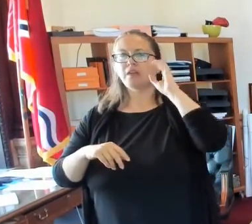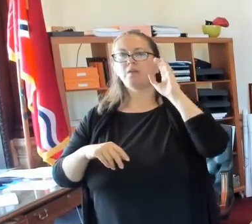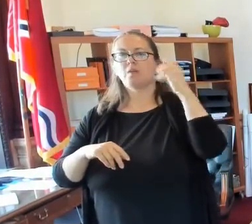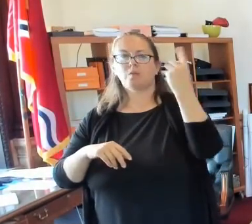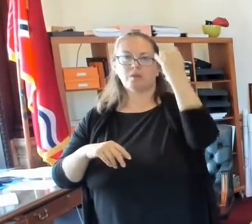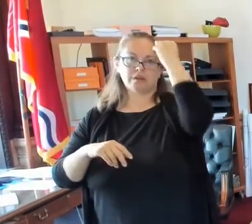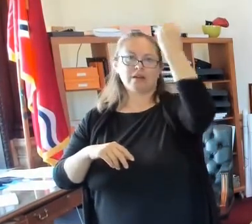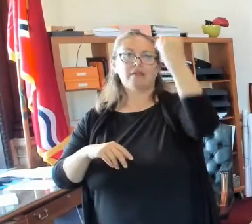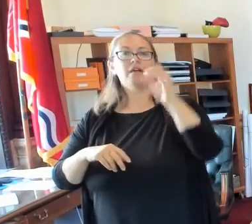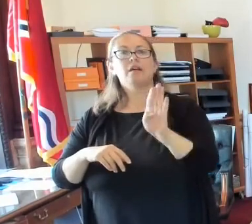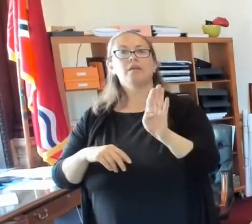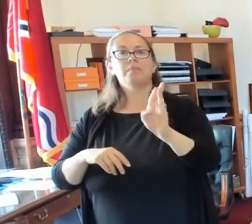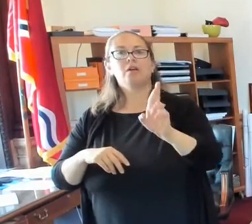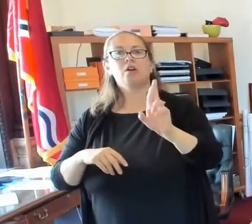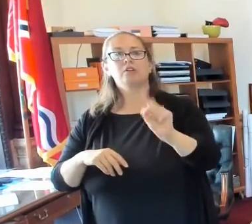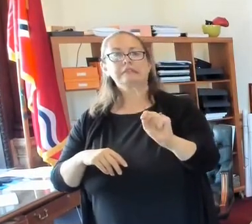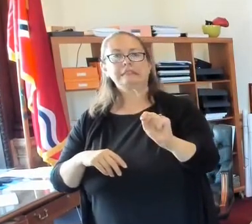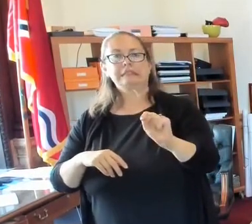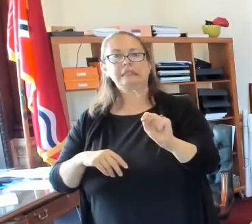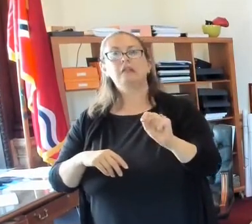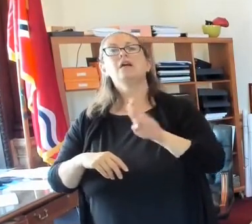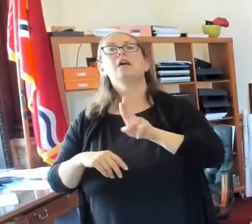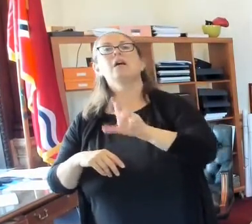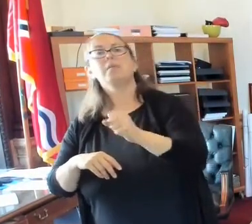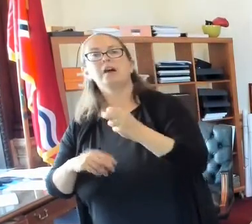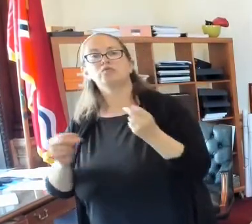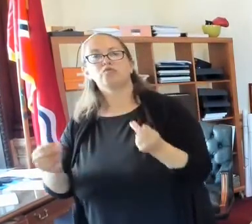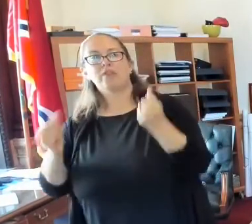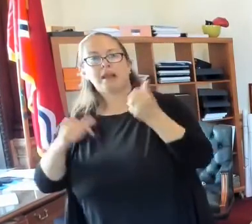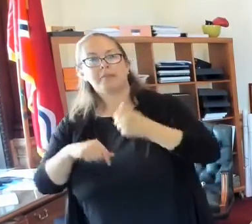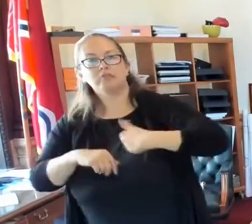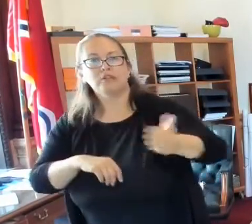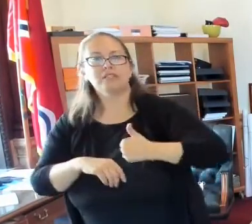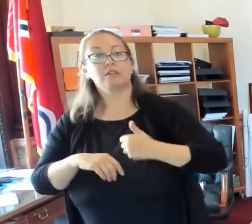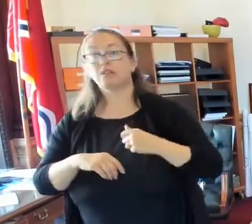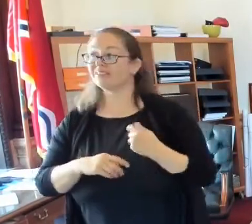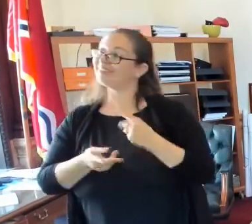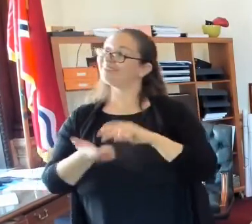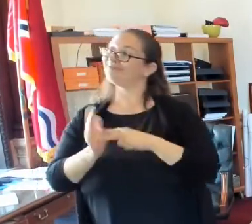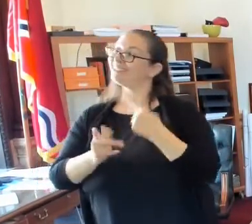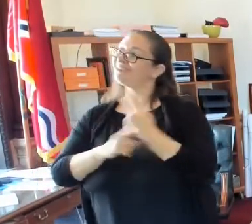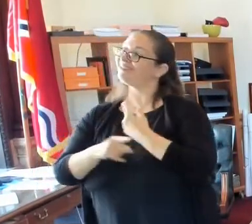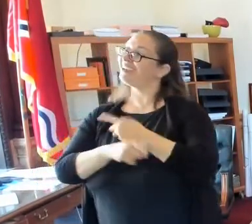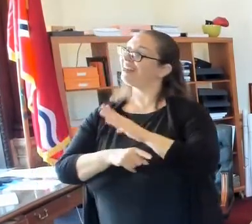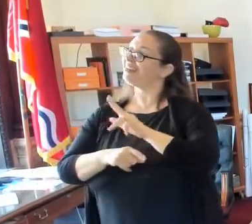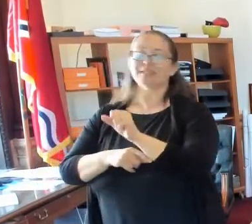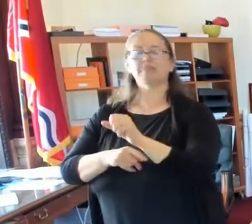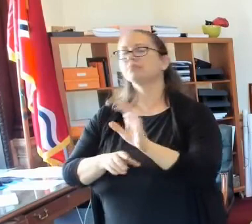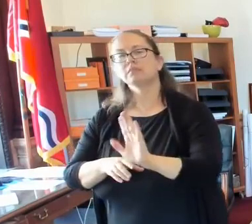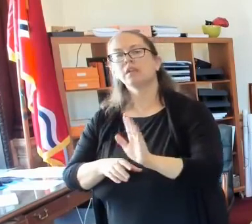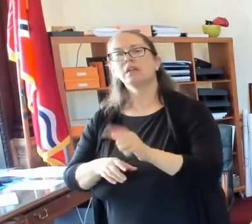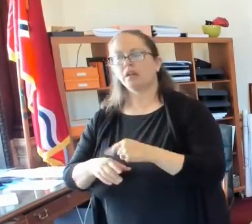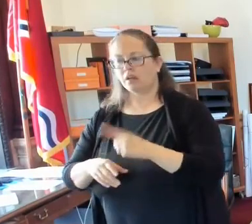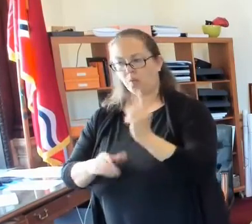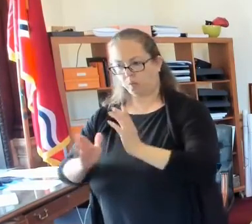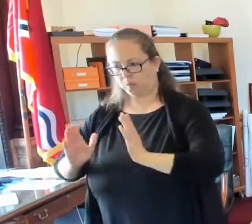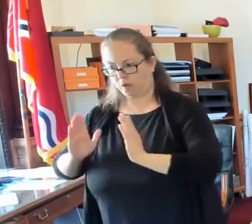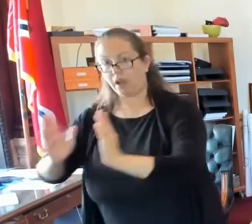Bus Rapid Transit, which is not just a bus, it's a bus in a dedicated lane with dedicated